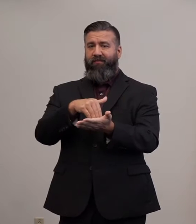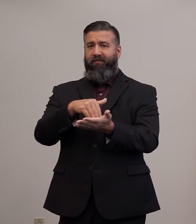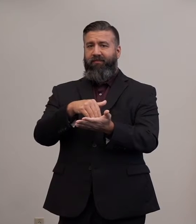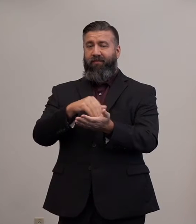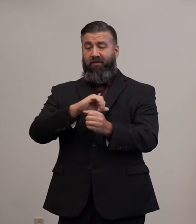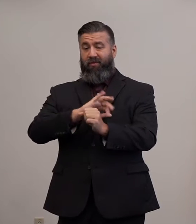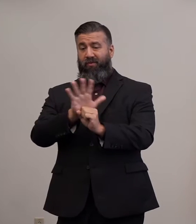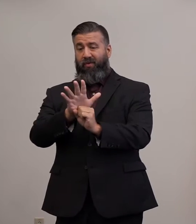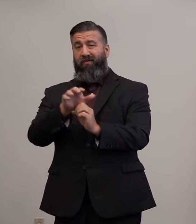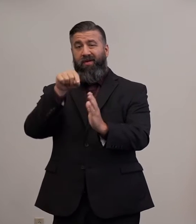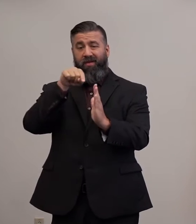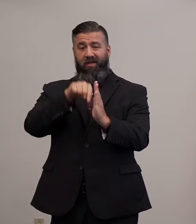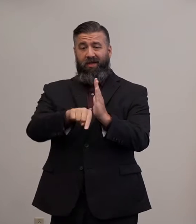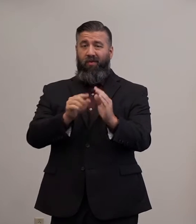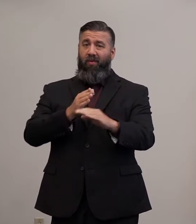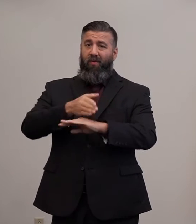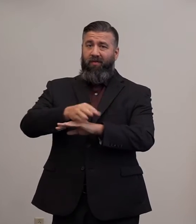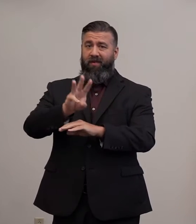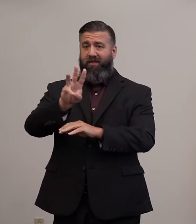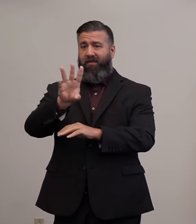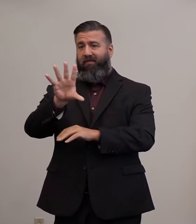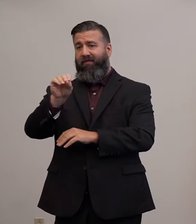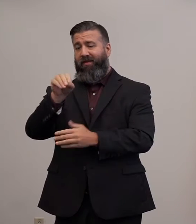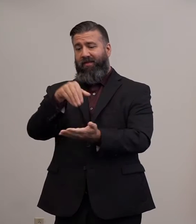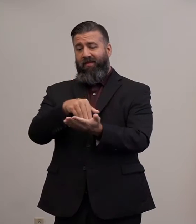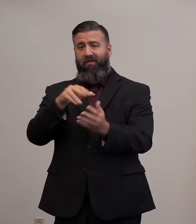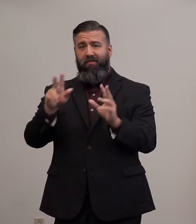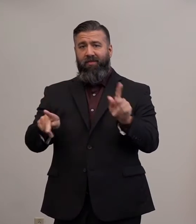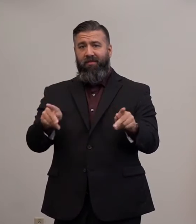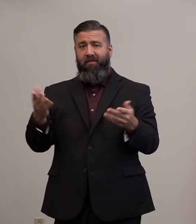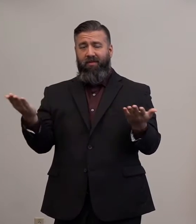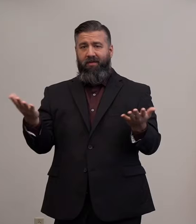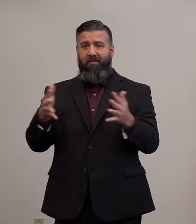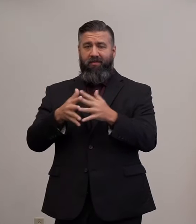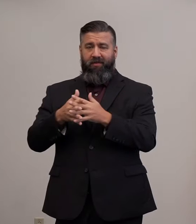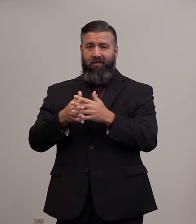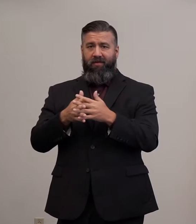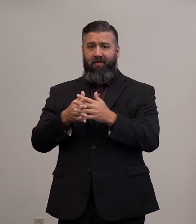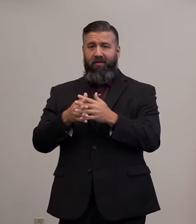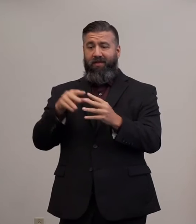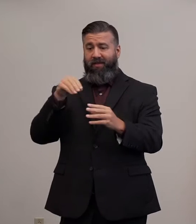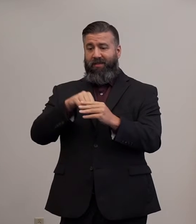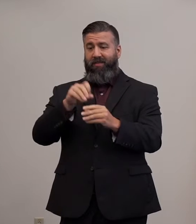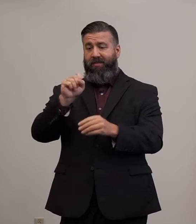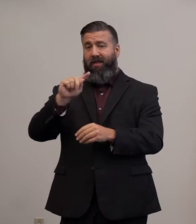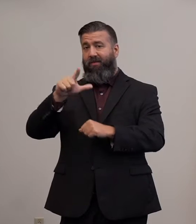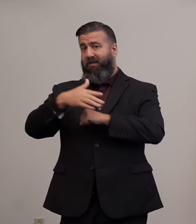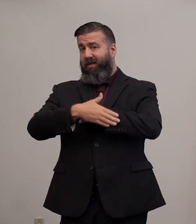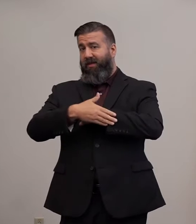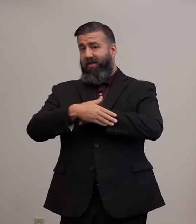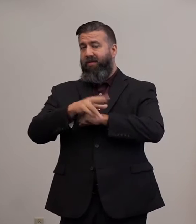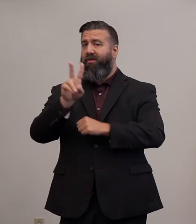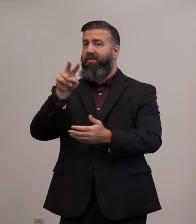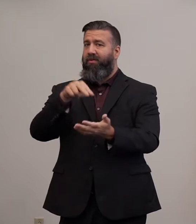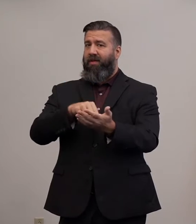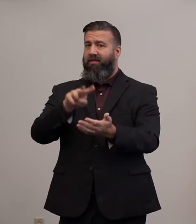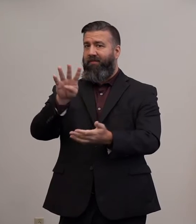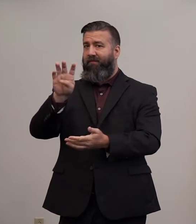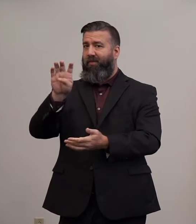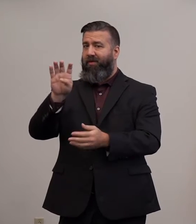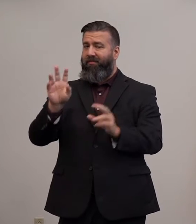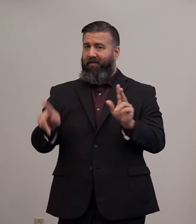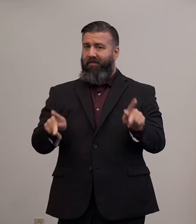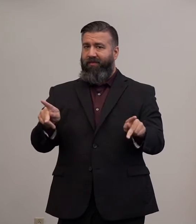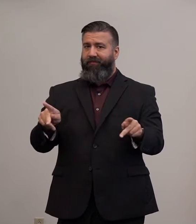than 650,000 people in the United States, and in St. Louis County, 2,400